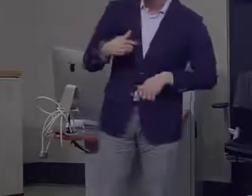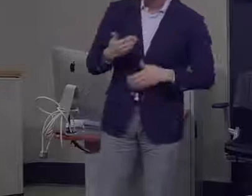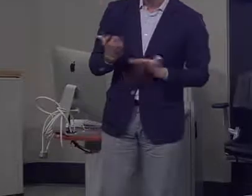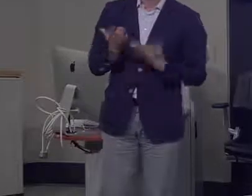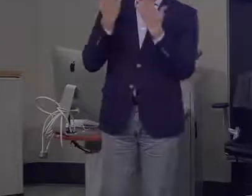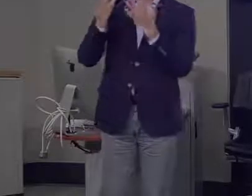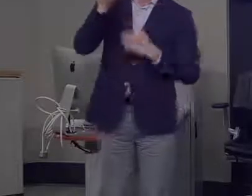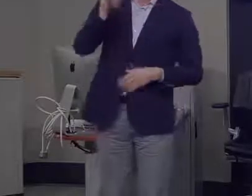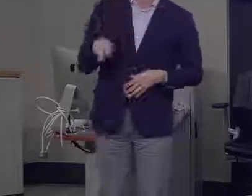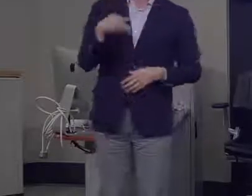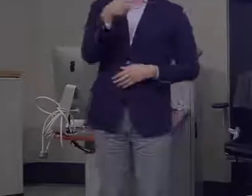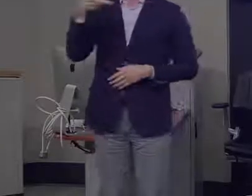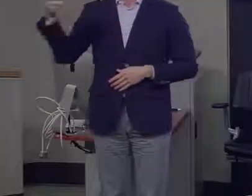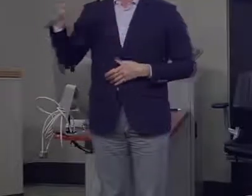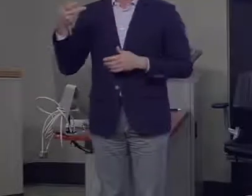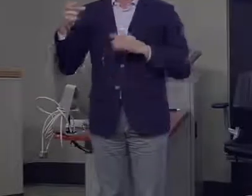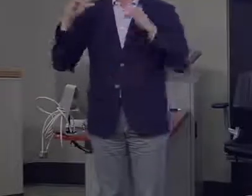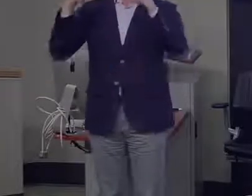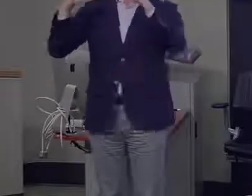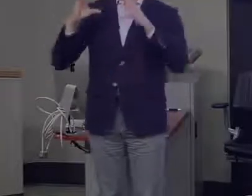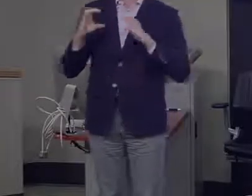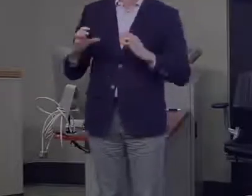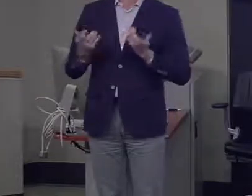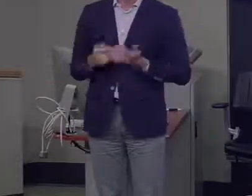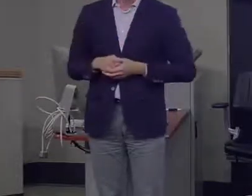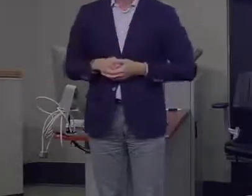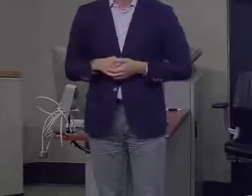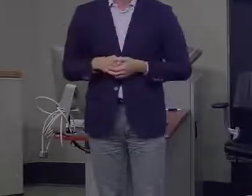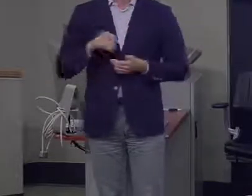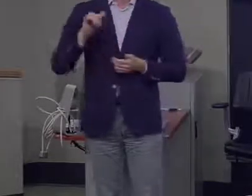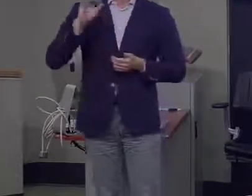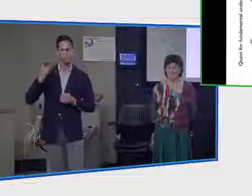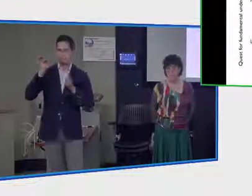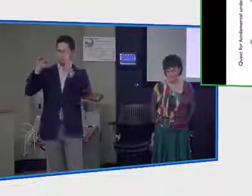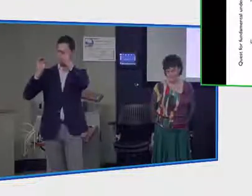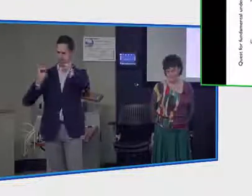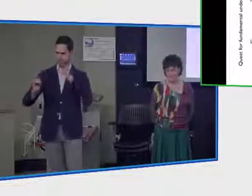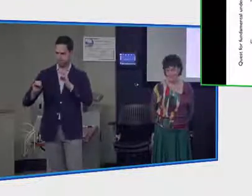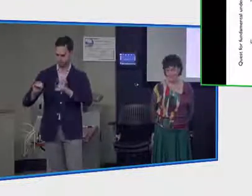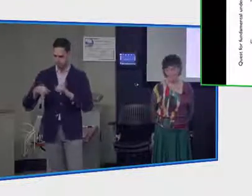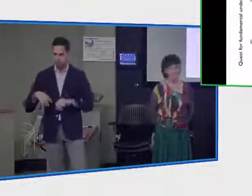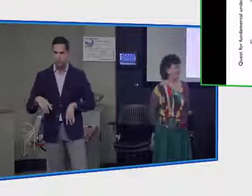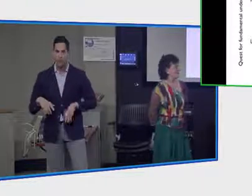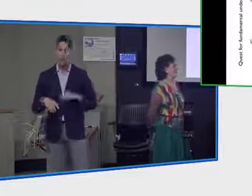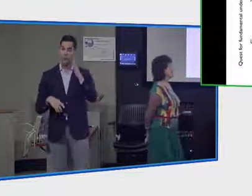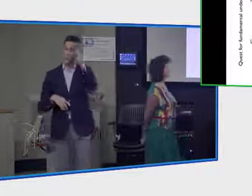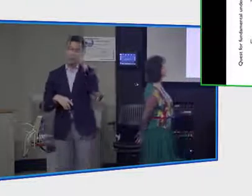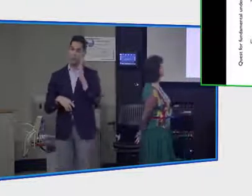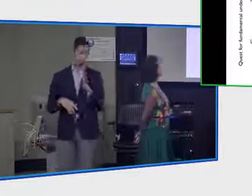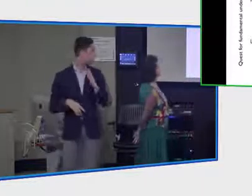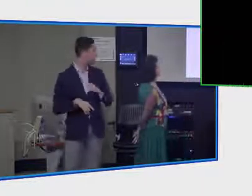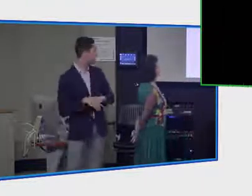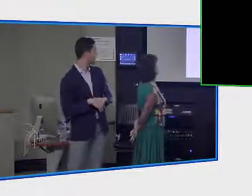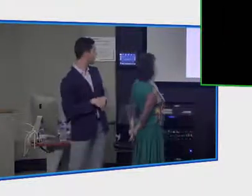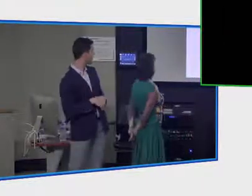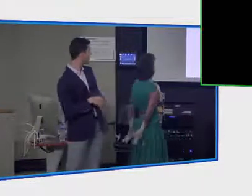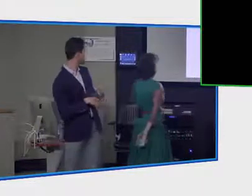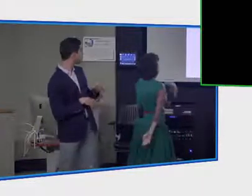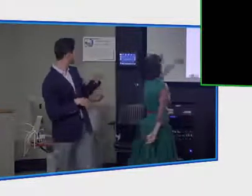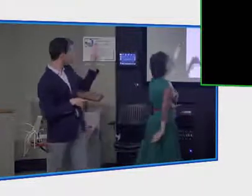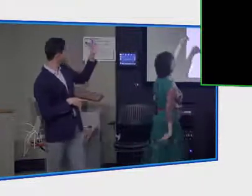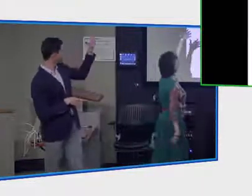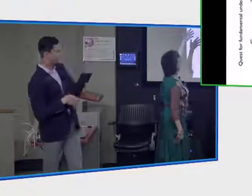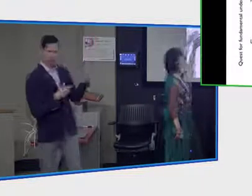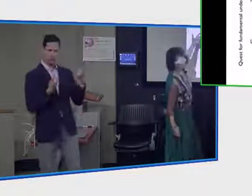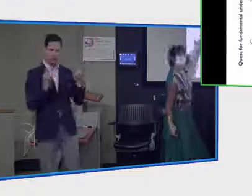2x2. And in this 2x2 grid, he looked both at the quest for fundamental